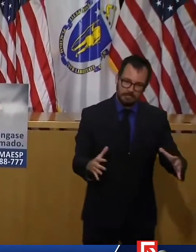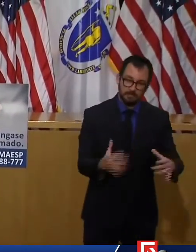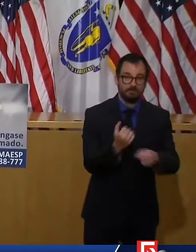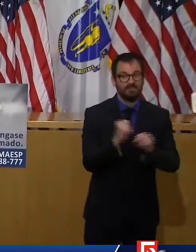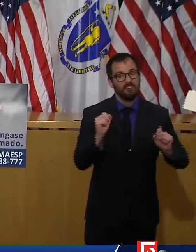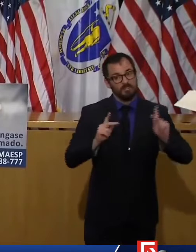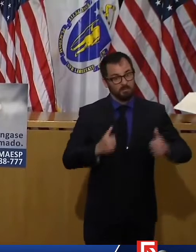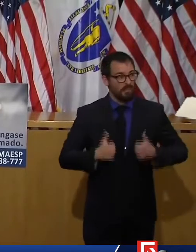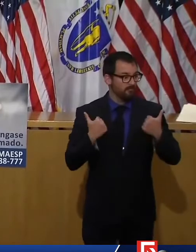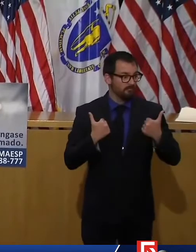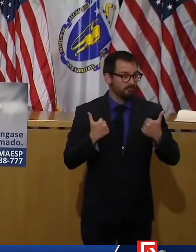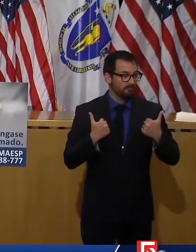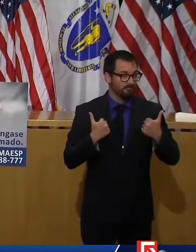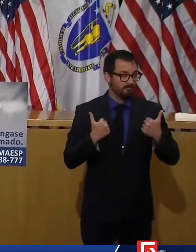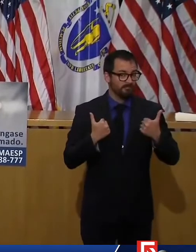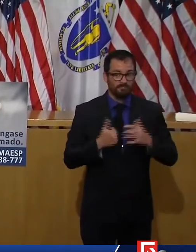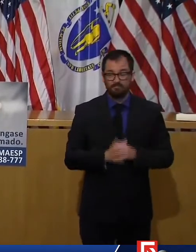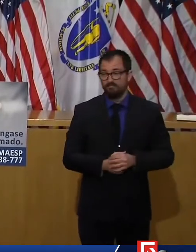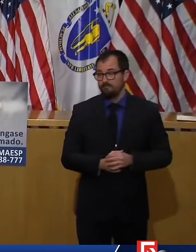picking up the phone?